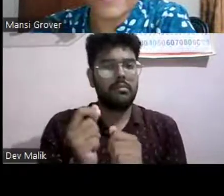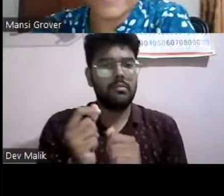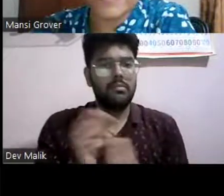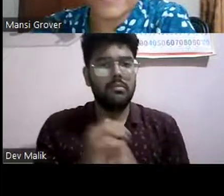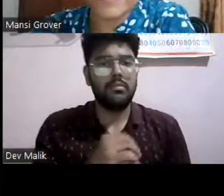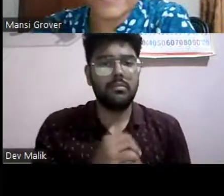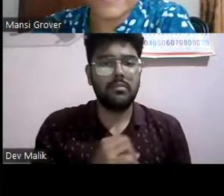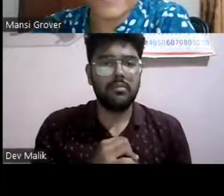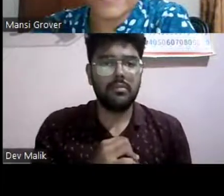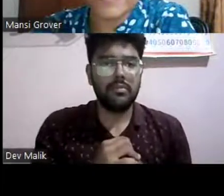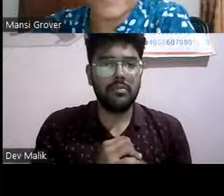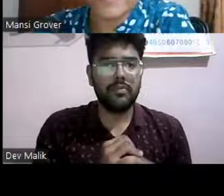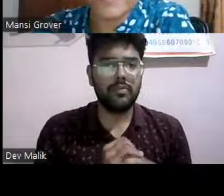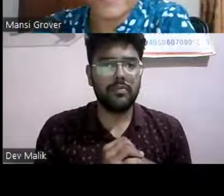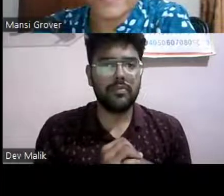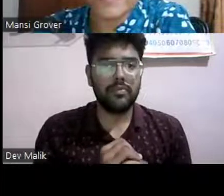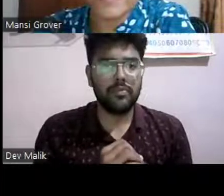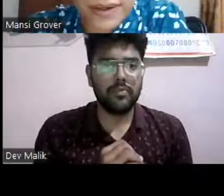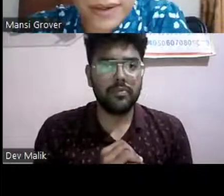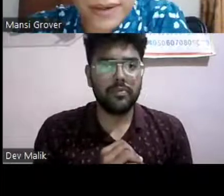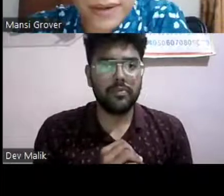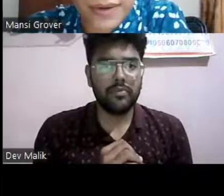So